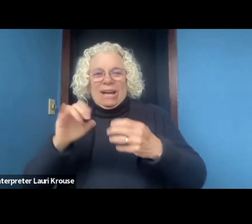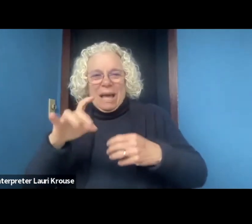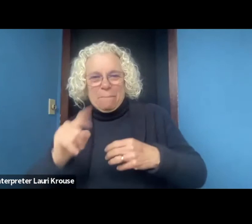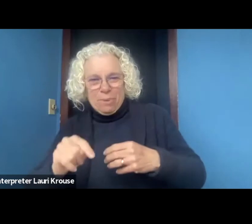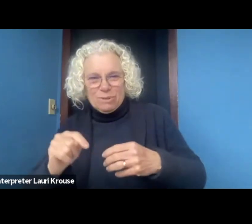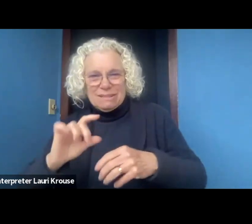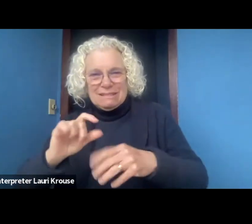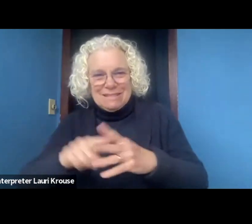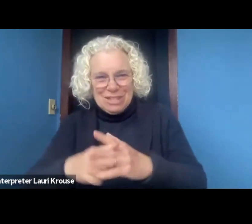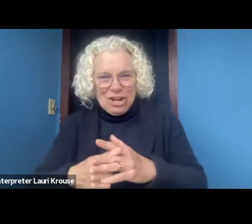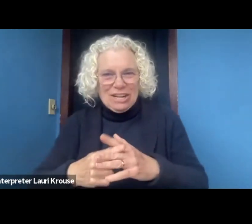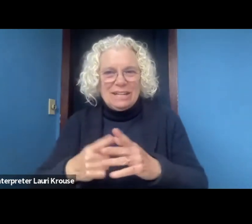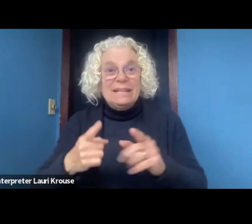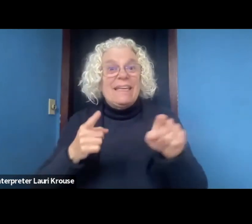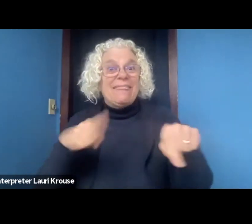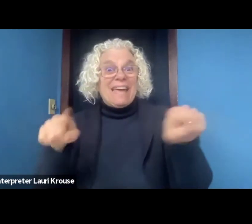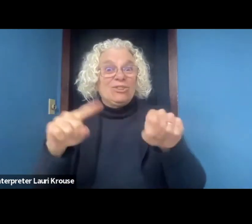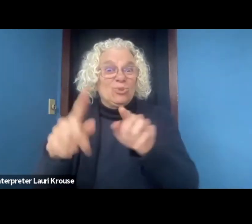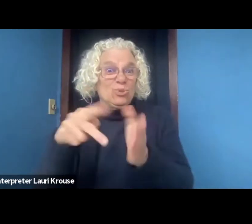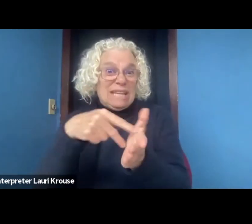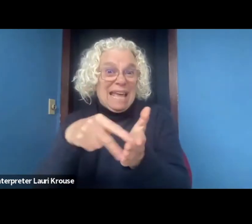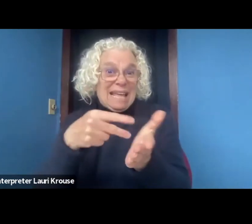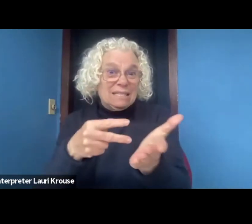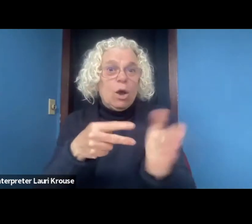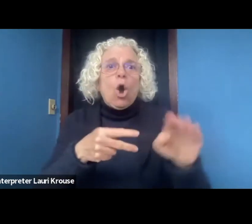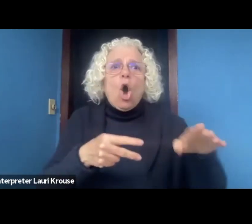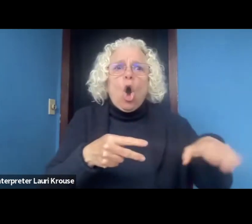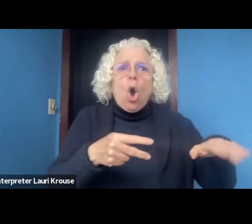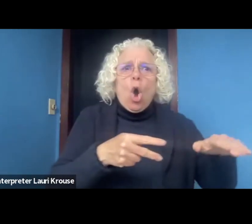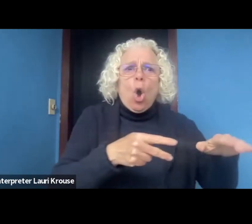Dance party now. Oh, keep the beat going if you want.